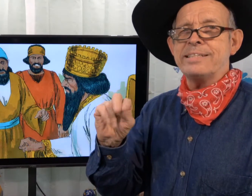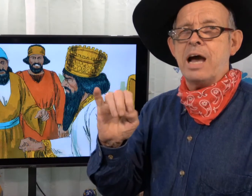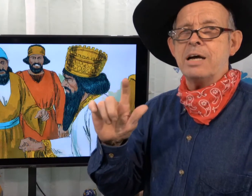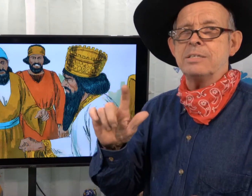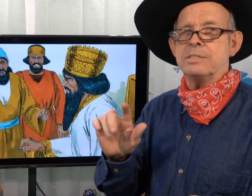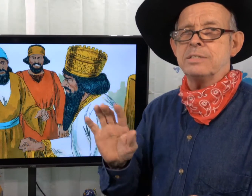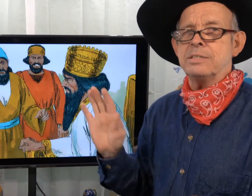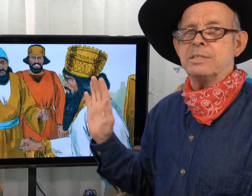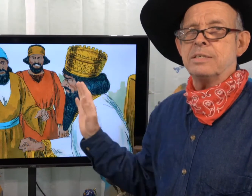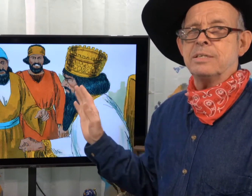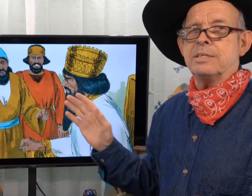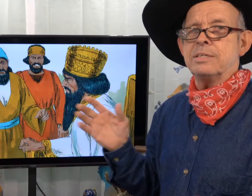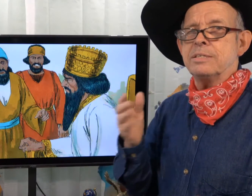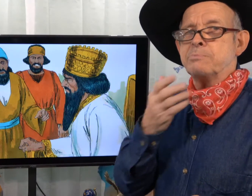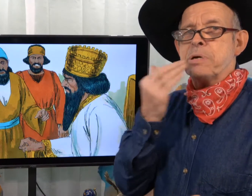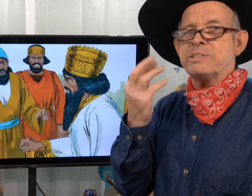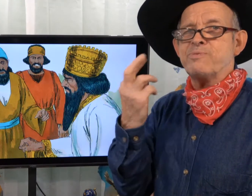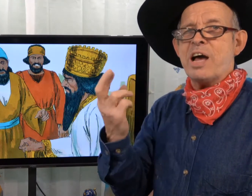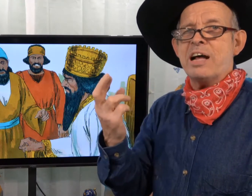and his best friend.